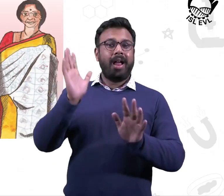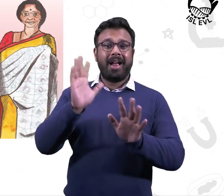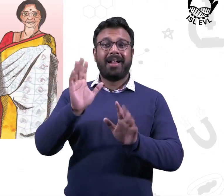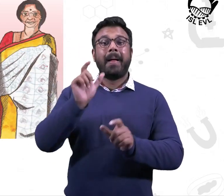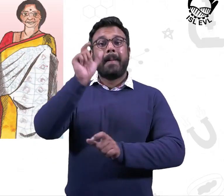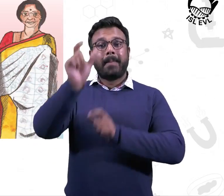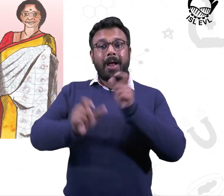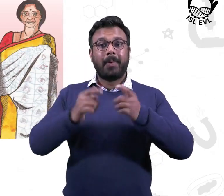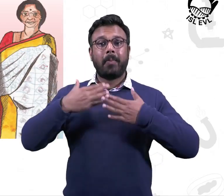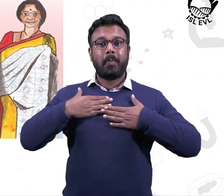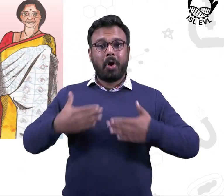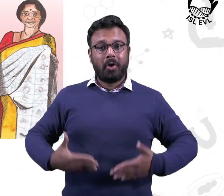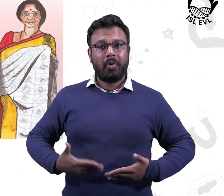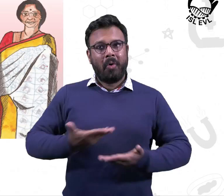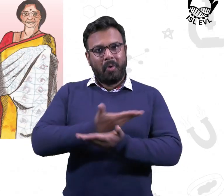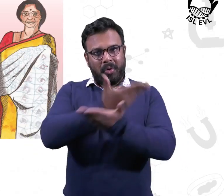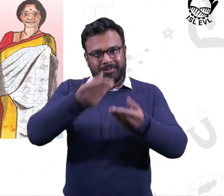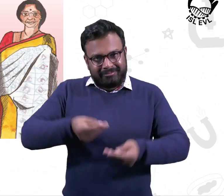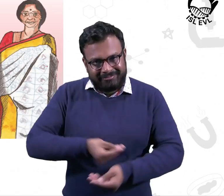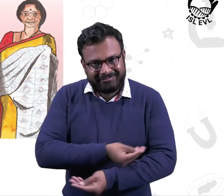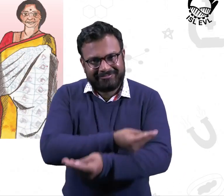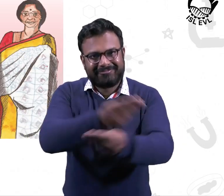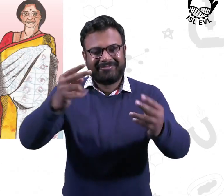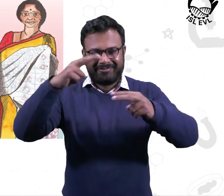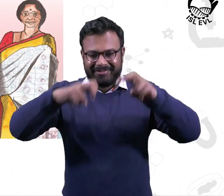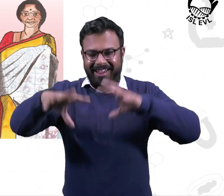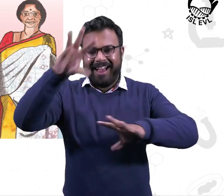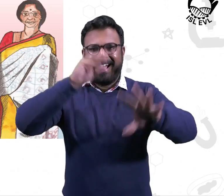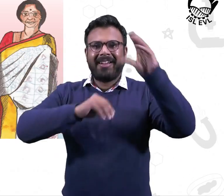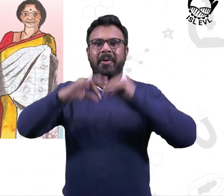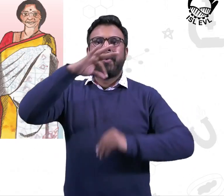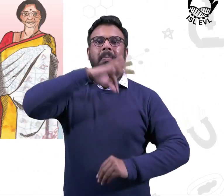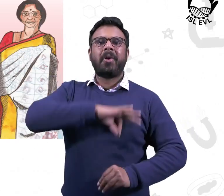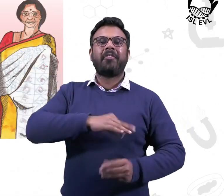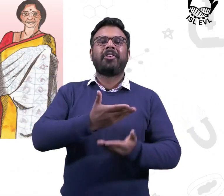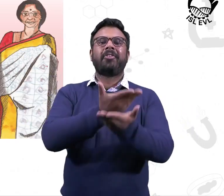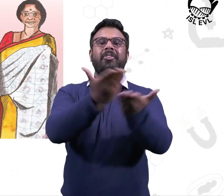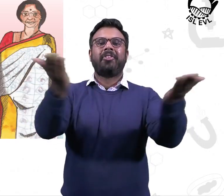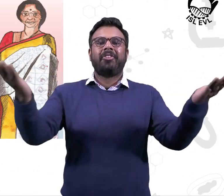bacteria and uses this knowledge towards the benefit of humanity.